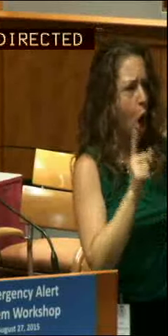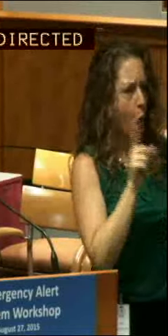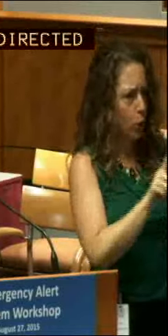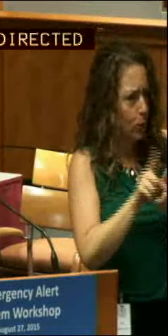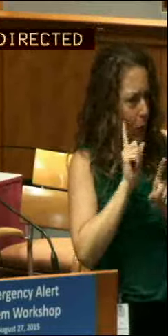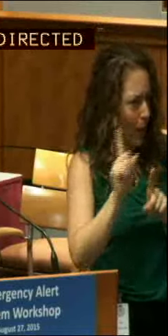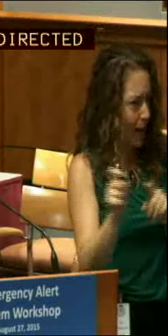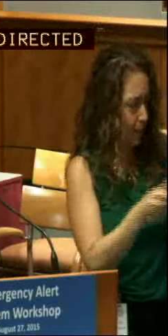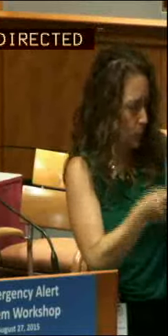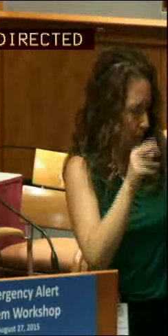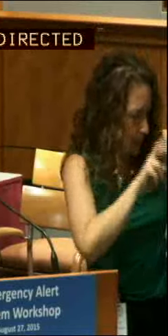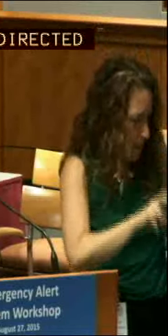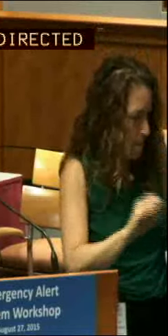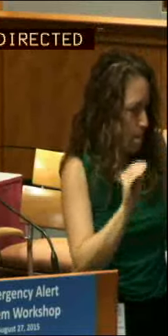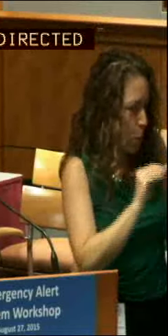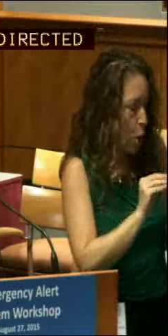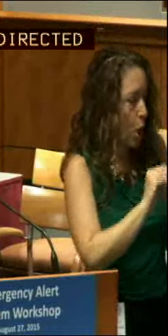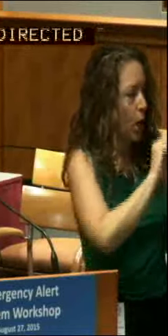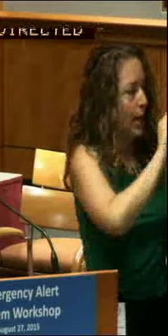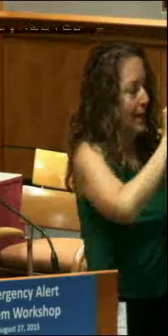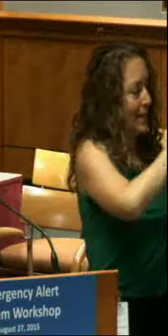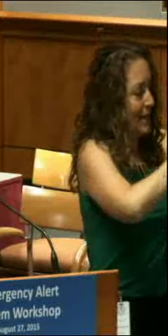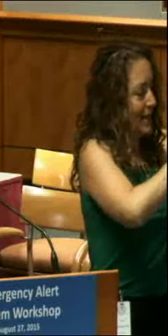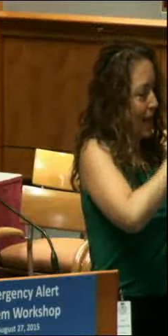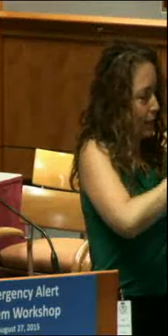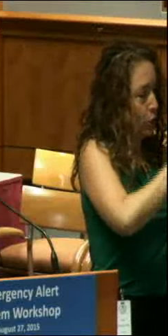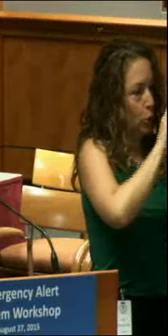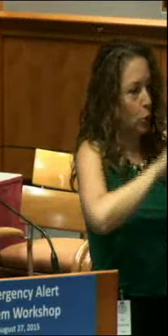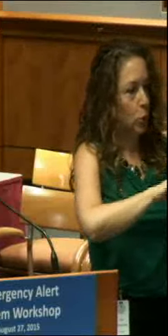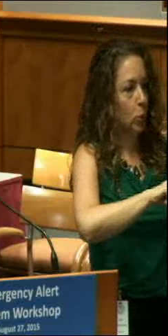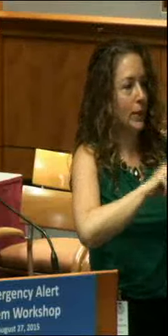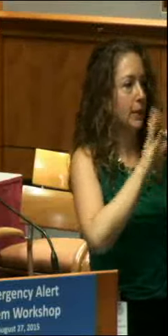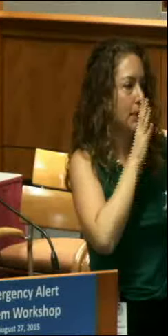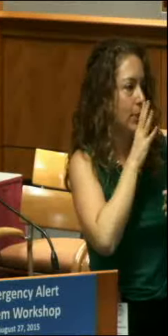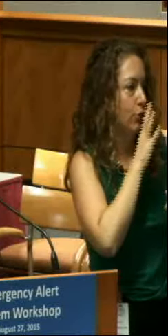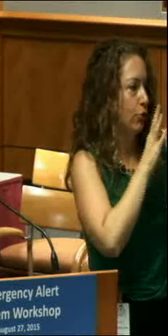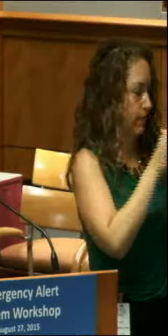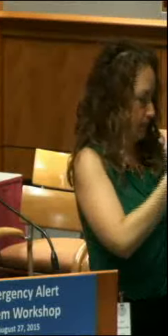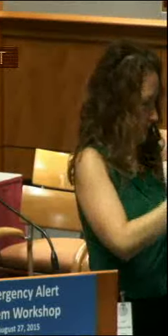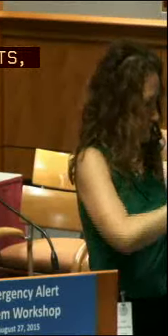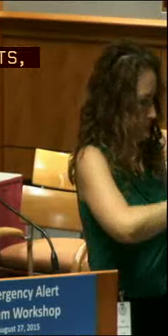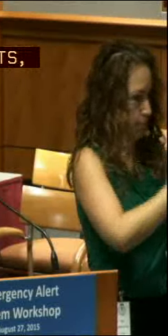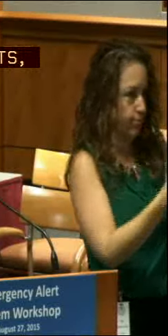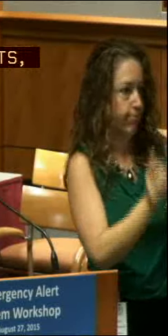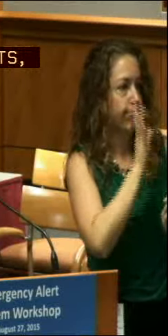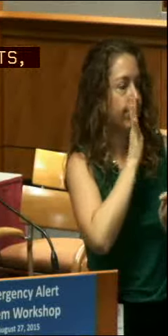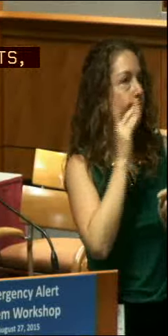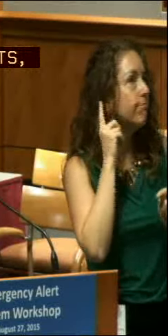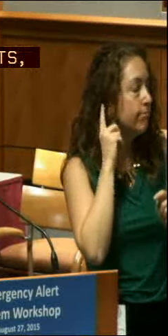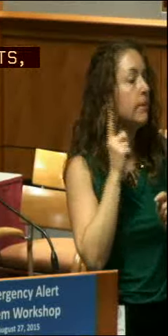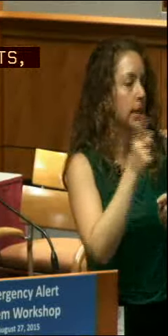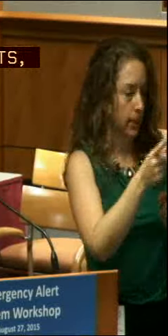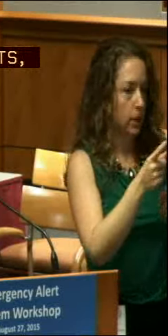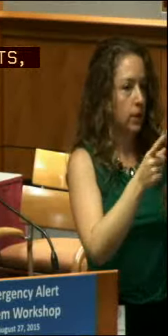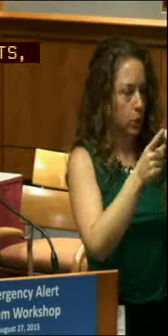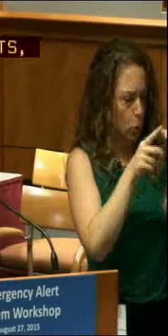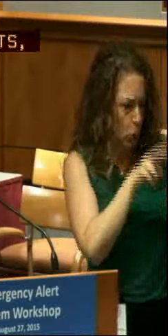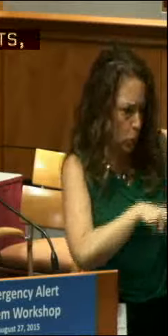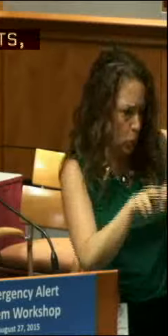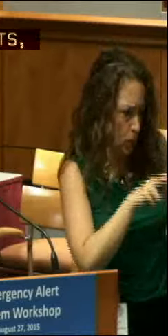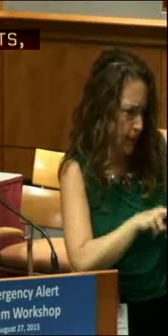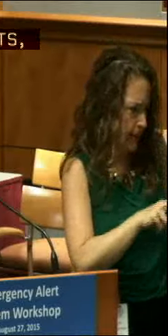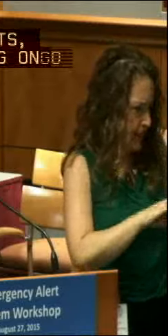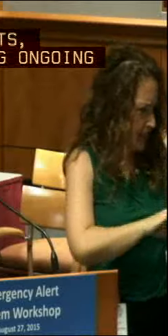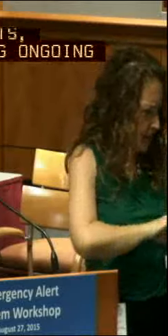TTS technology, including ongoing research, development, and readiness for reliable,